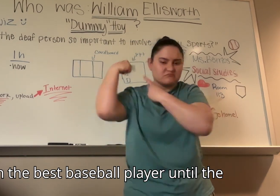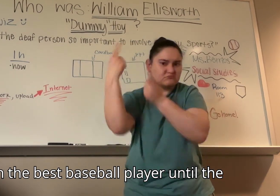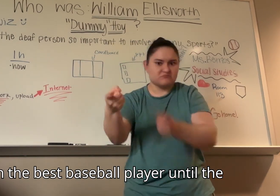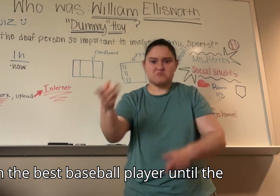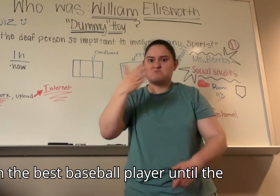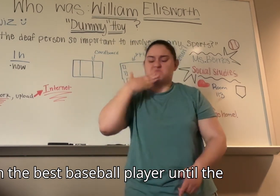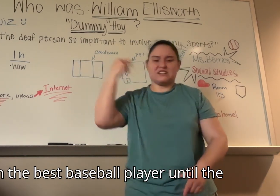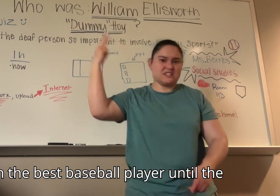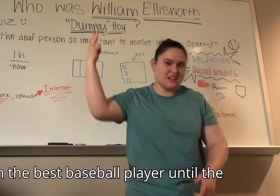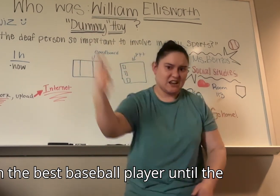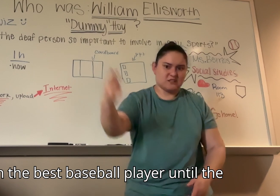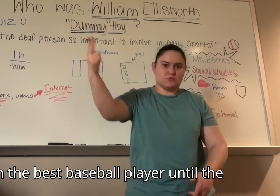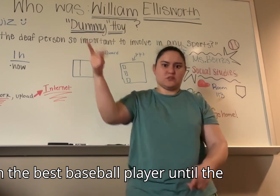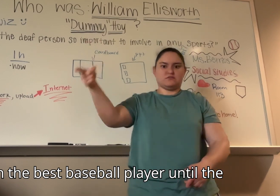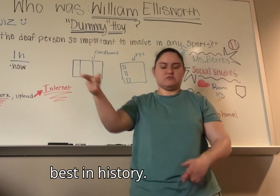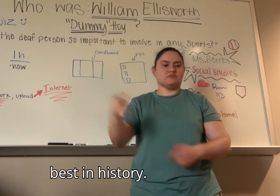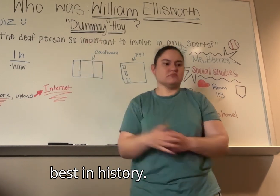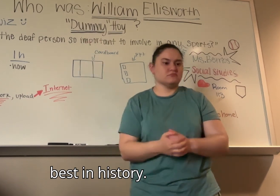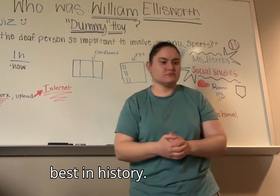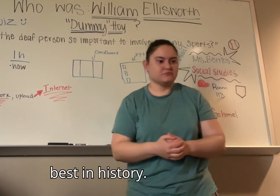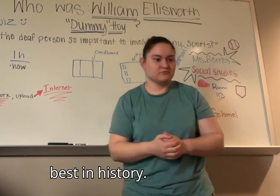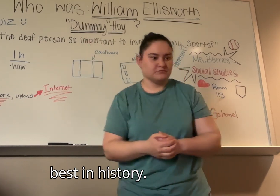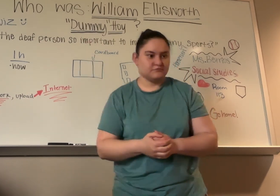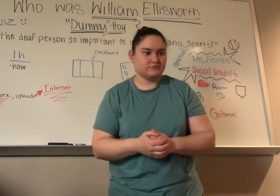player until the best in history.